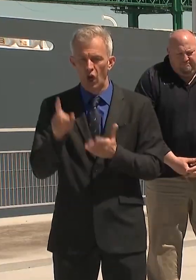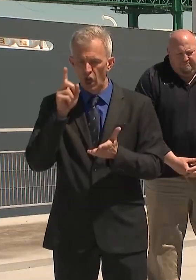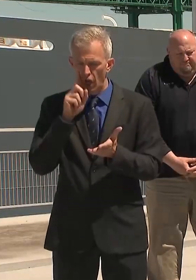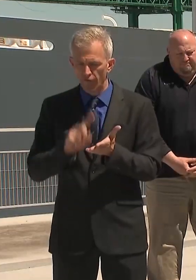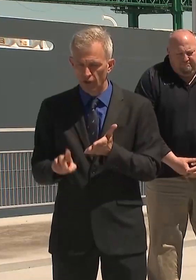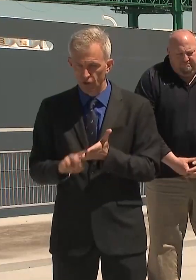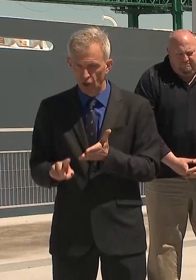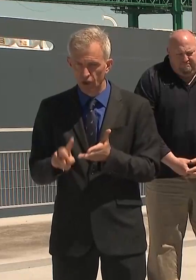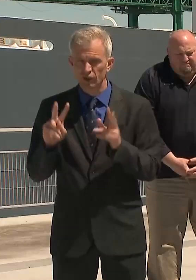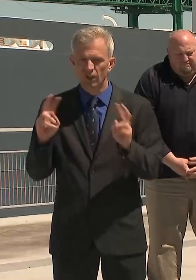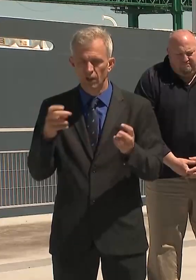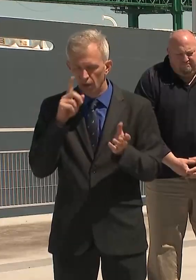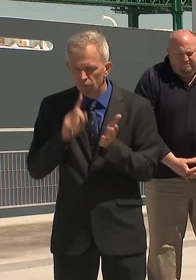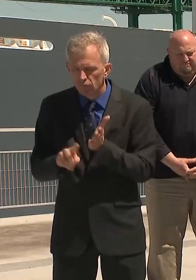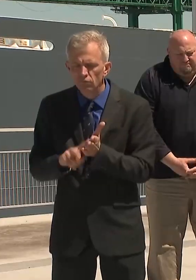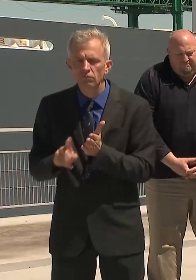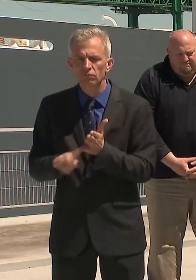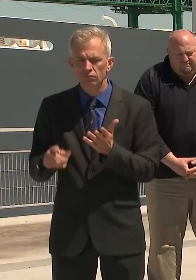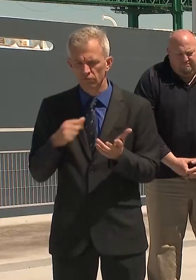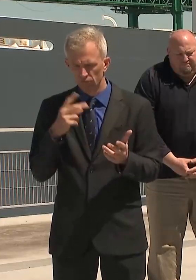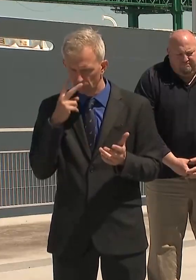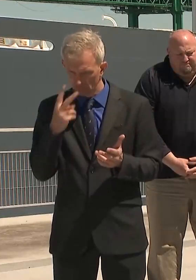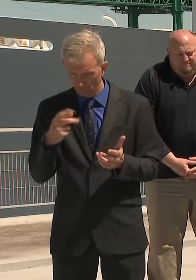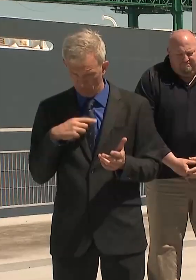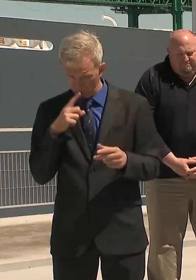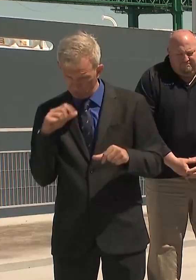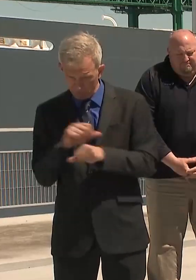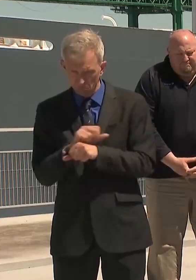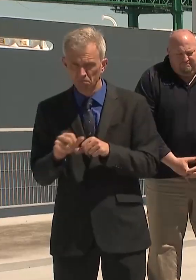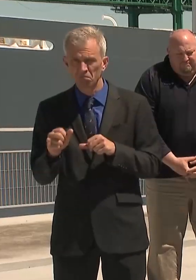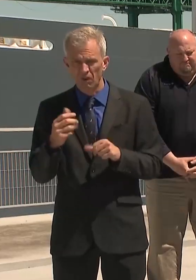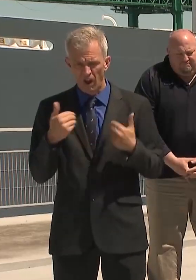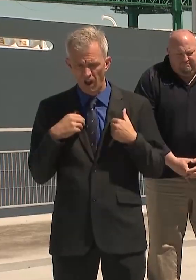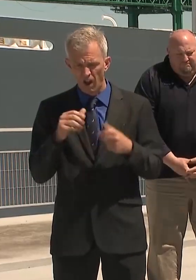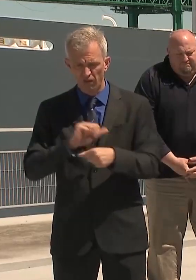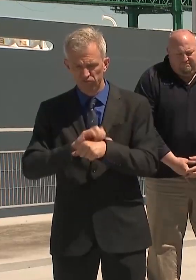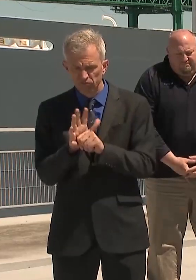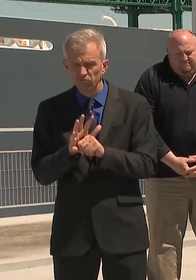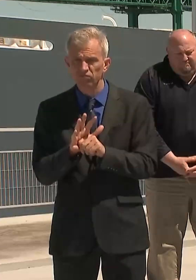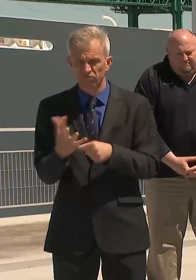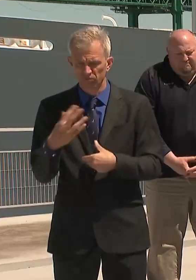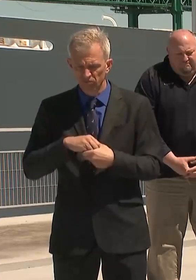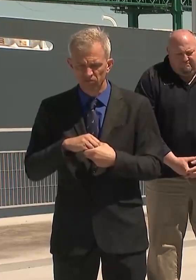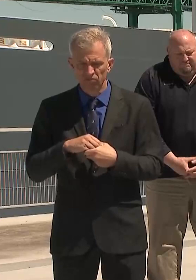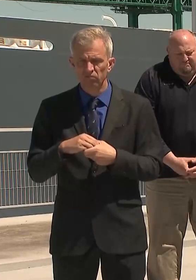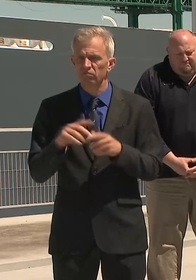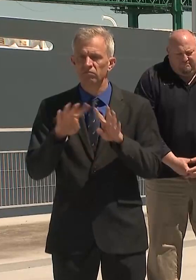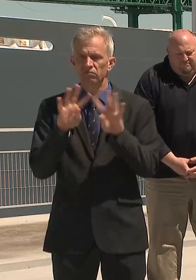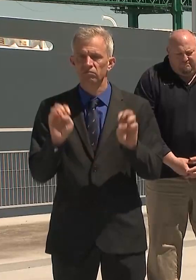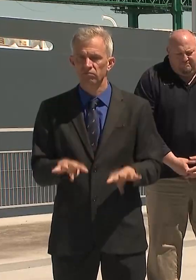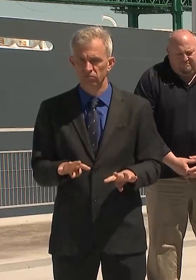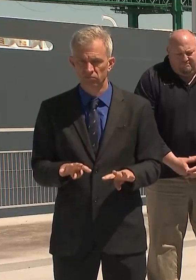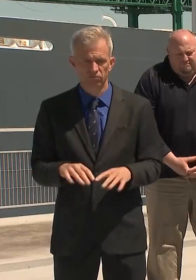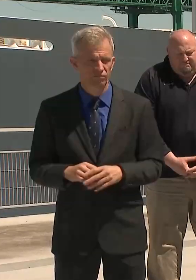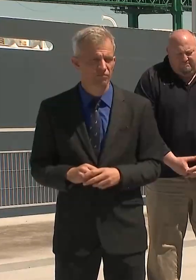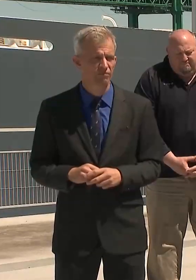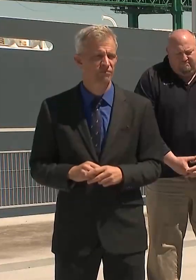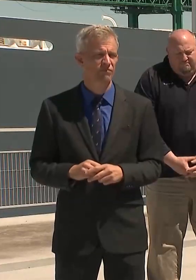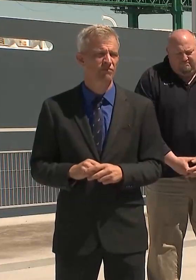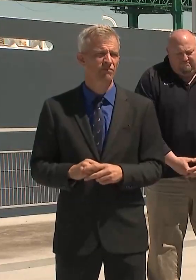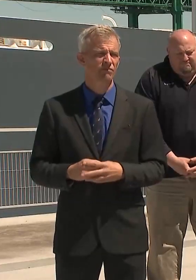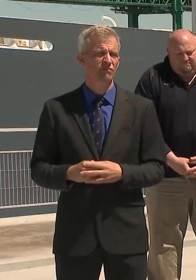hospital system, but that have not been formally diagnosed as positive with